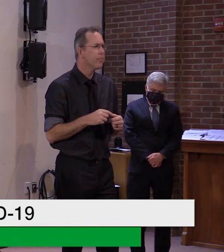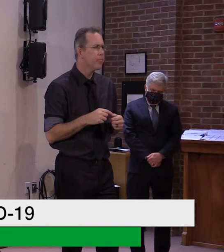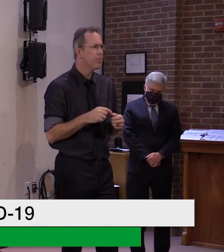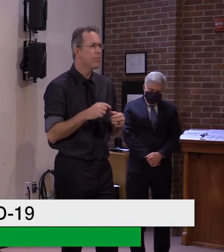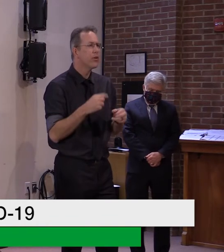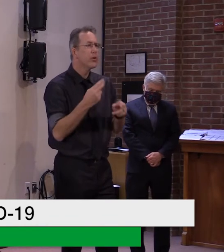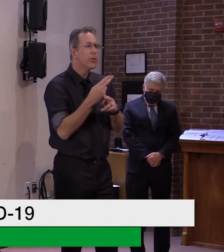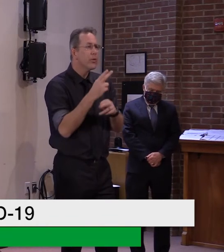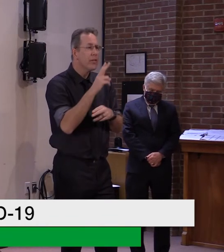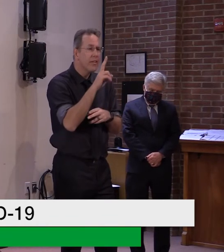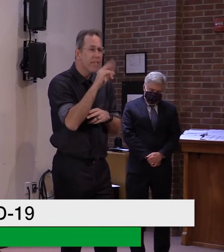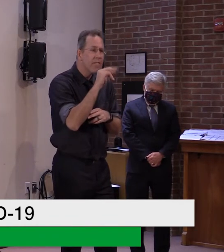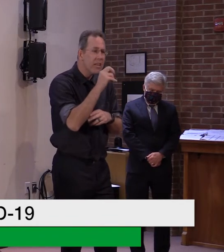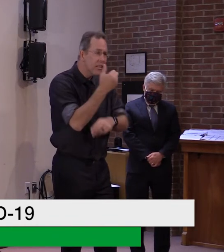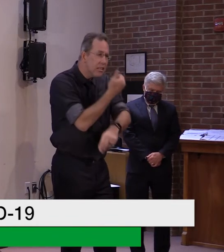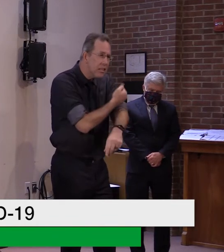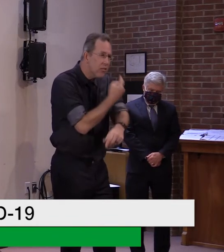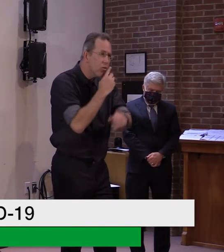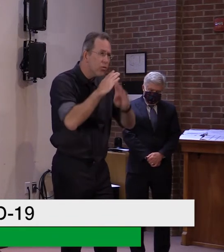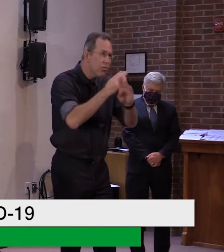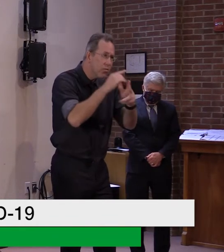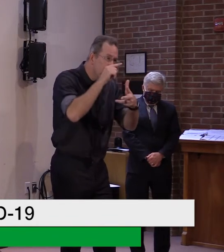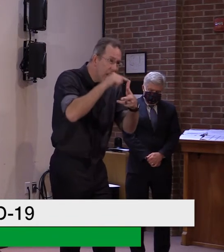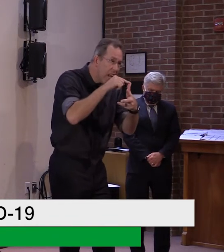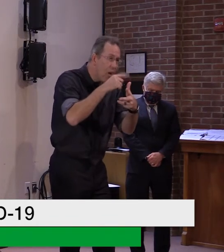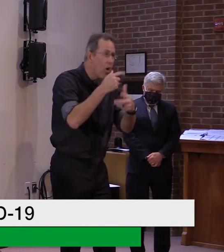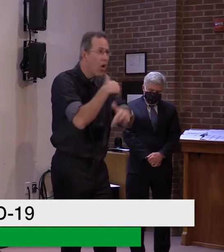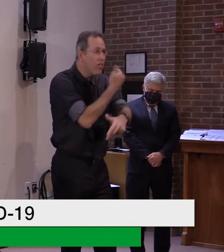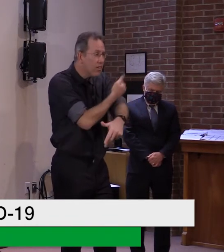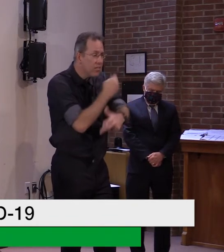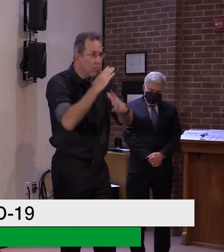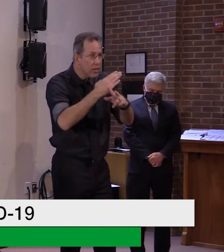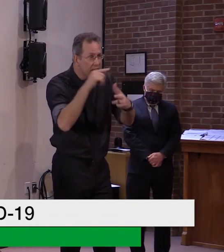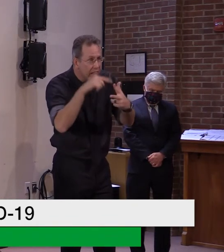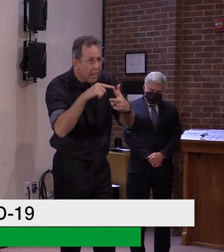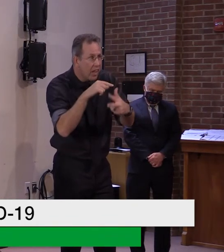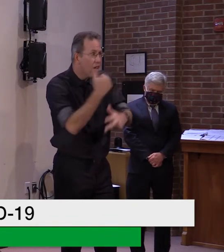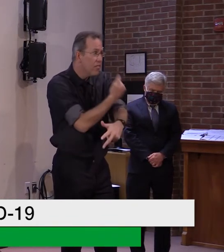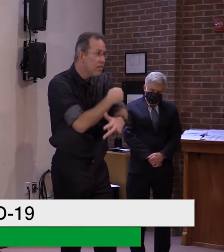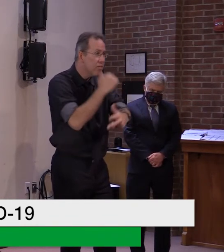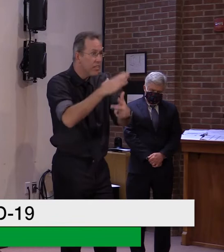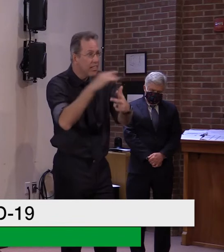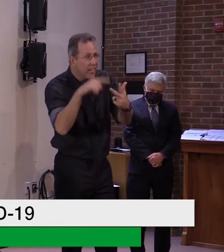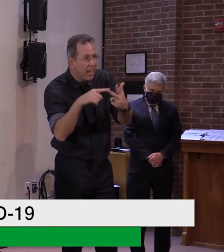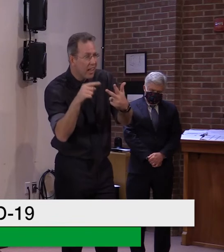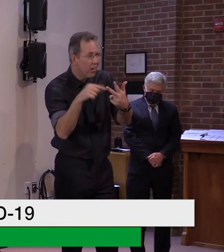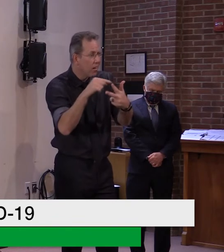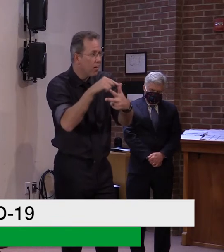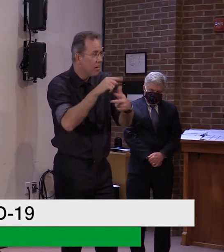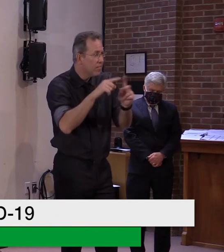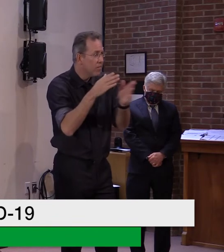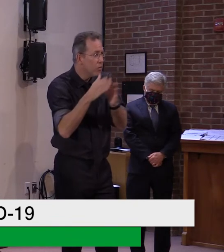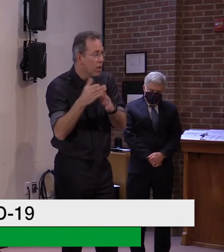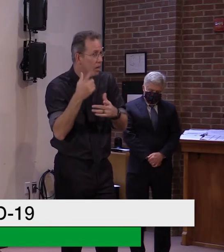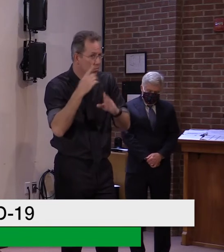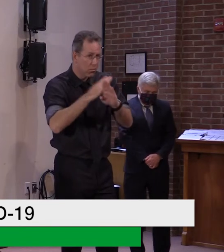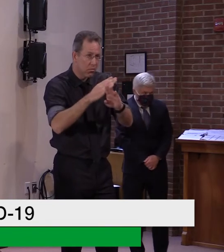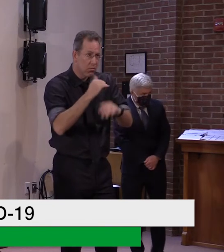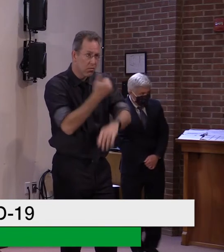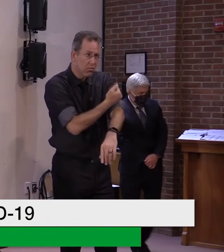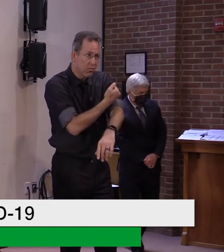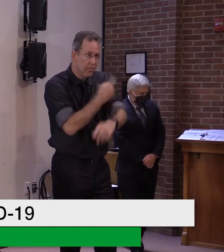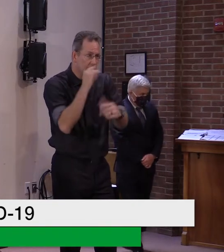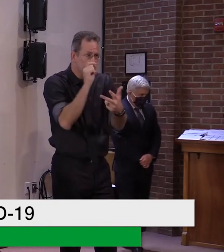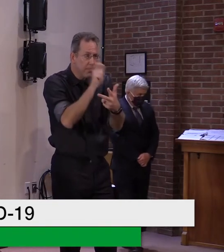person got a vaccine uh if you get vaccinated with one of these vaccines uh and it